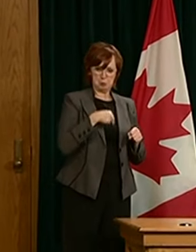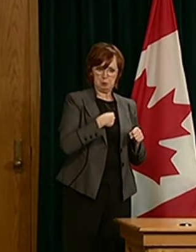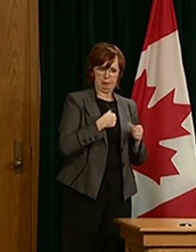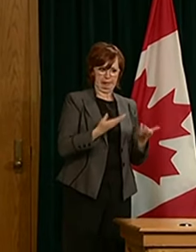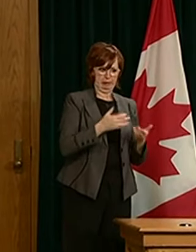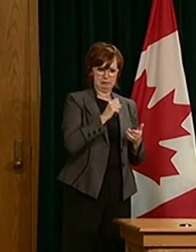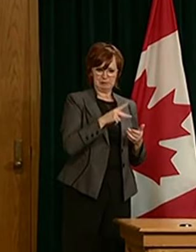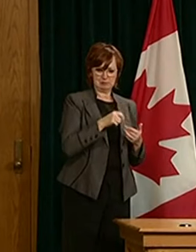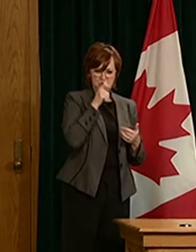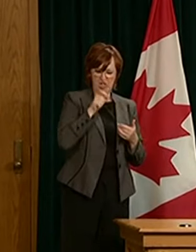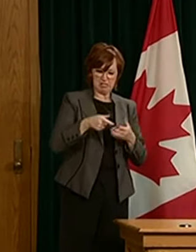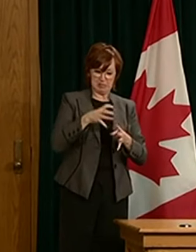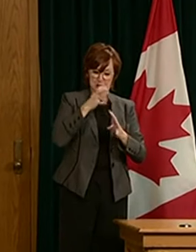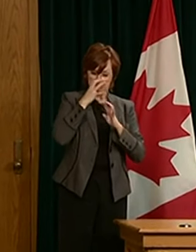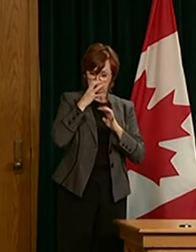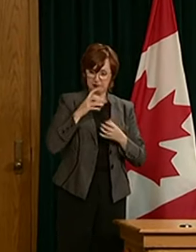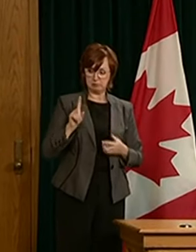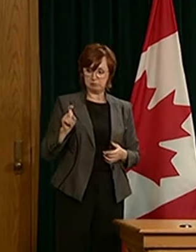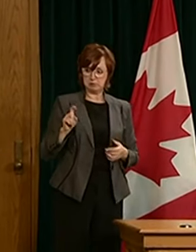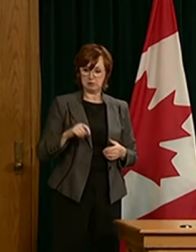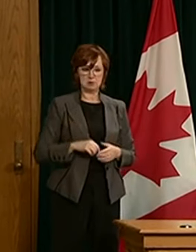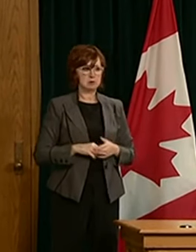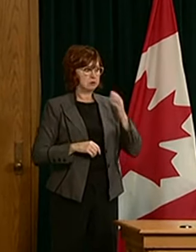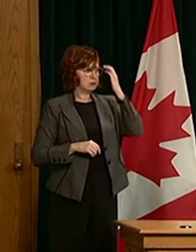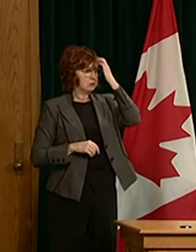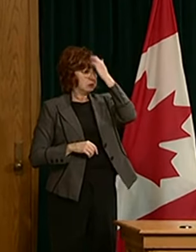without those restrictive measures?